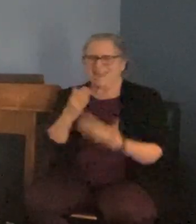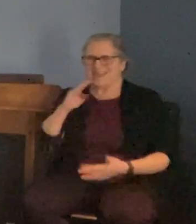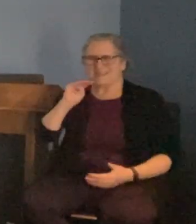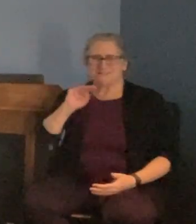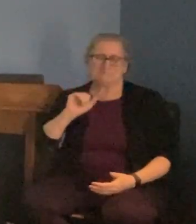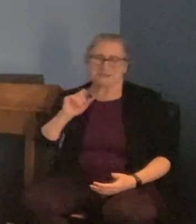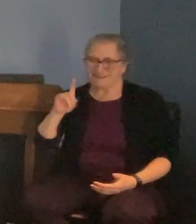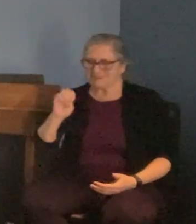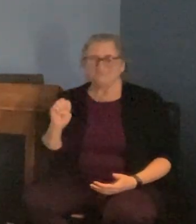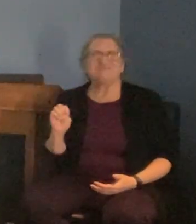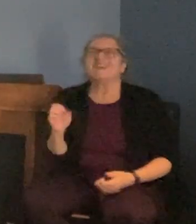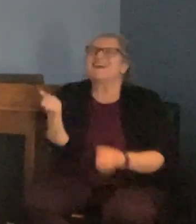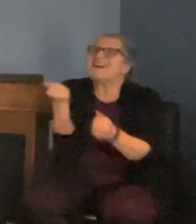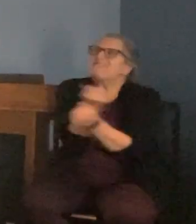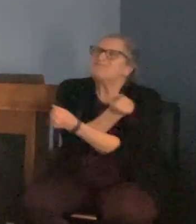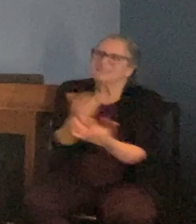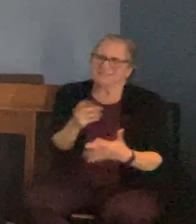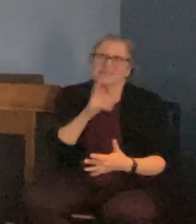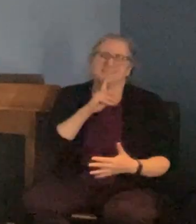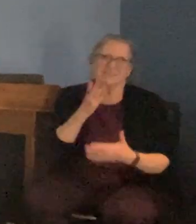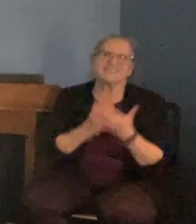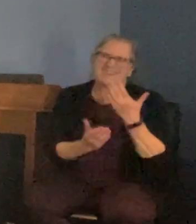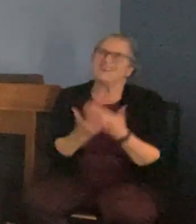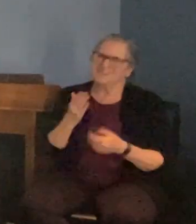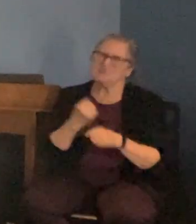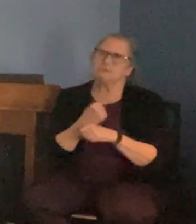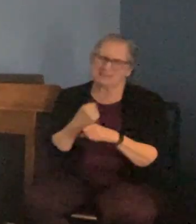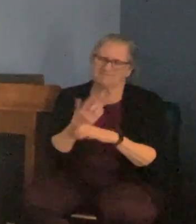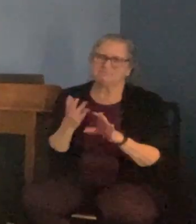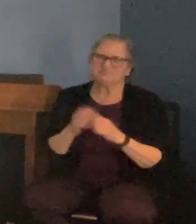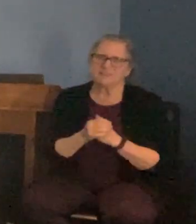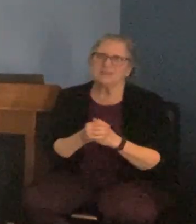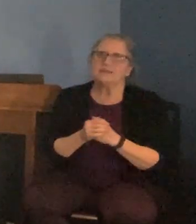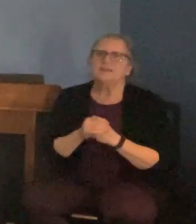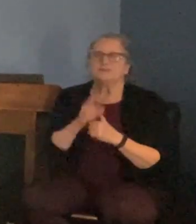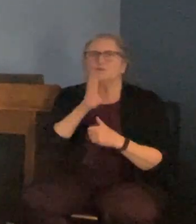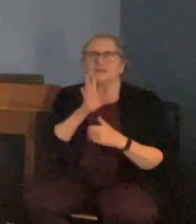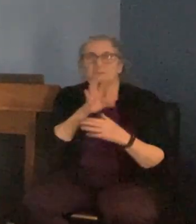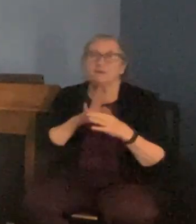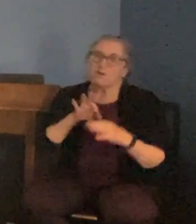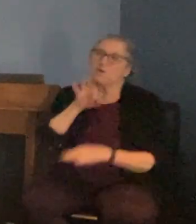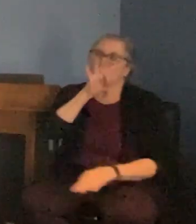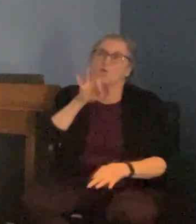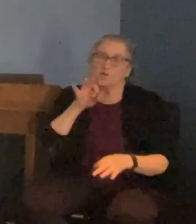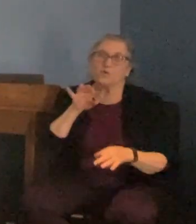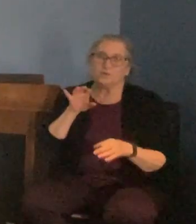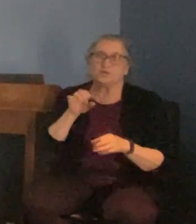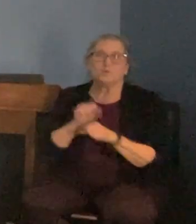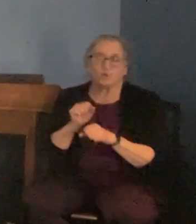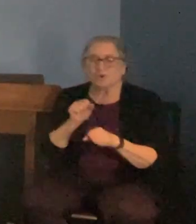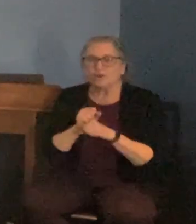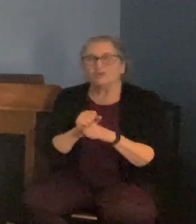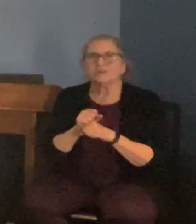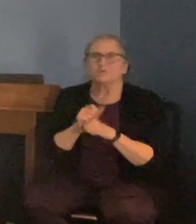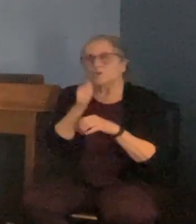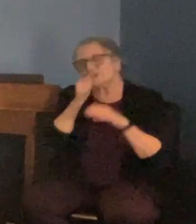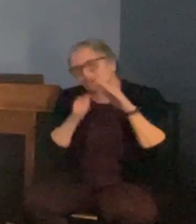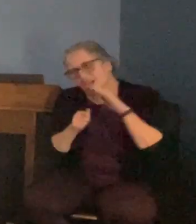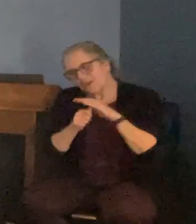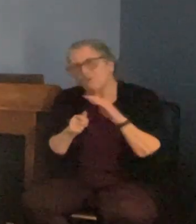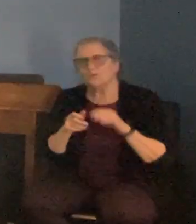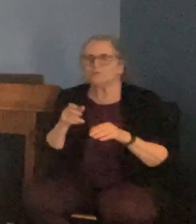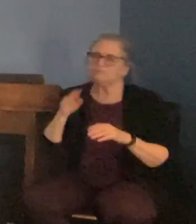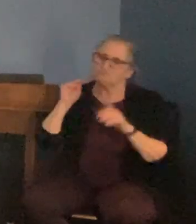handmade. And going back to talking about the term ghost work and shadow work, and everything is handmade. We've